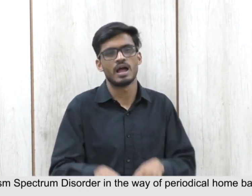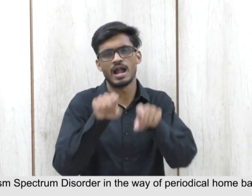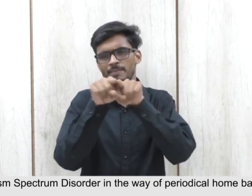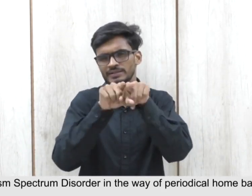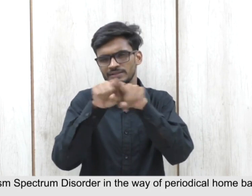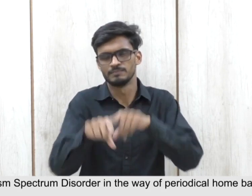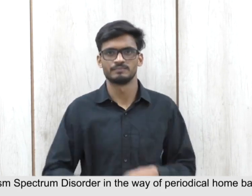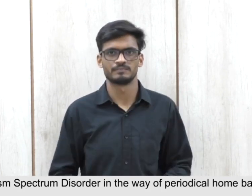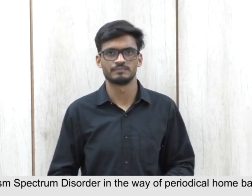SLD